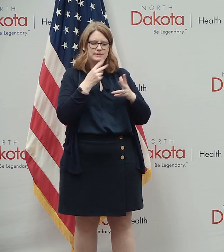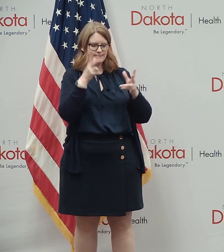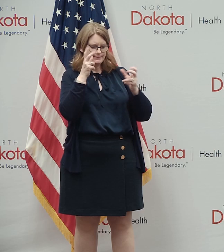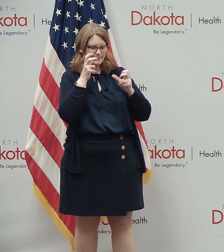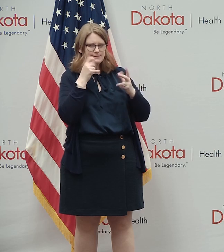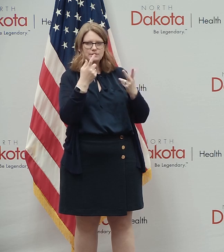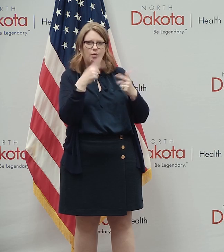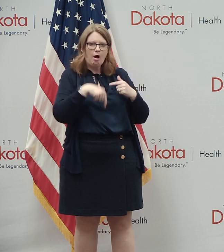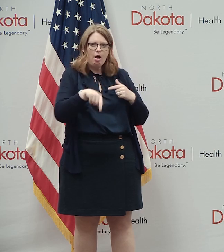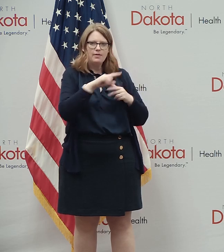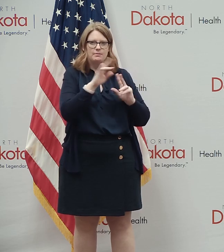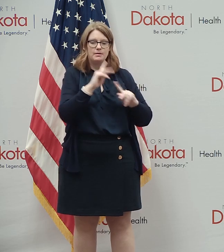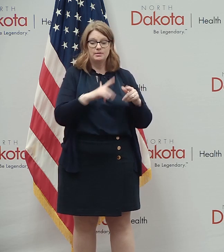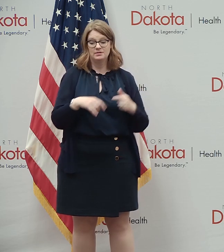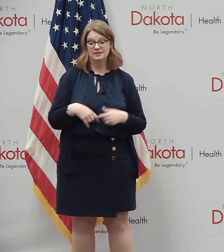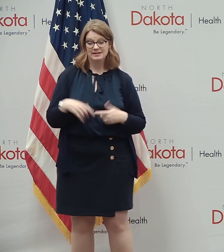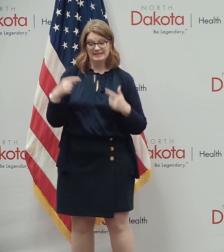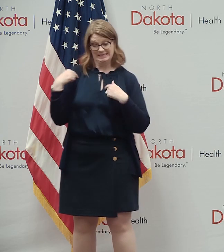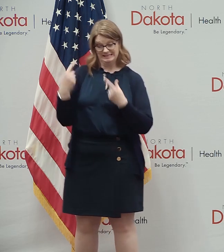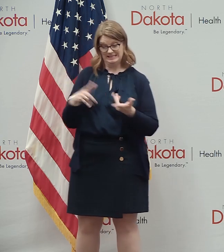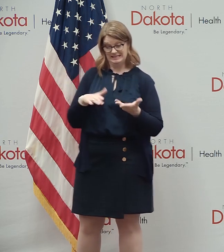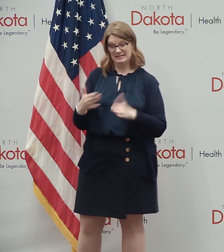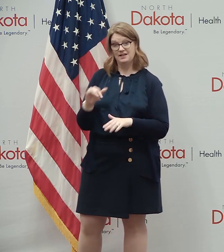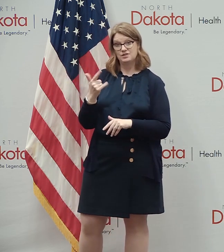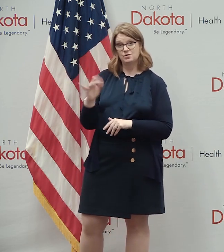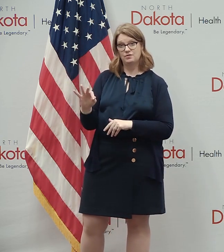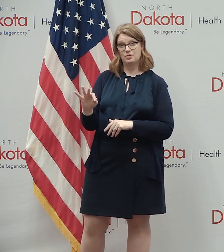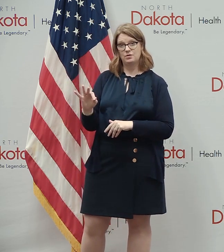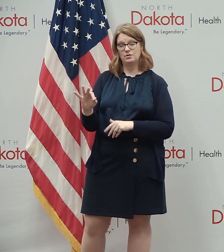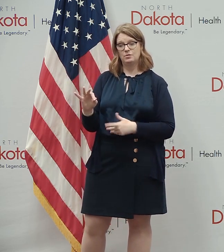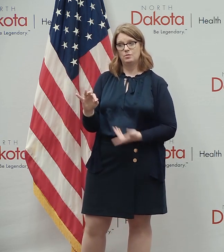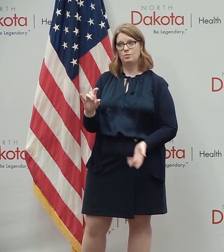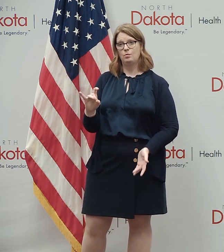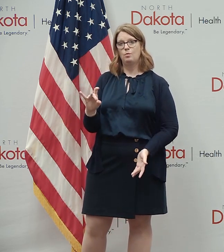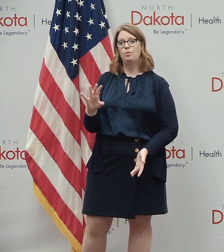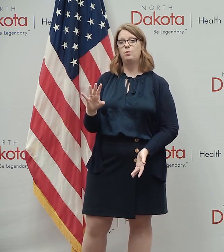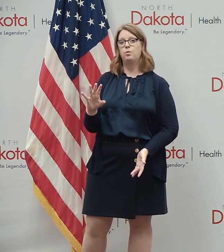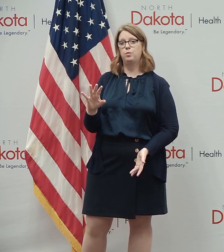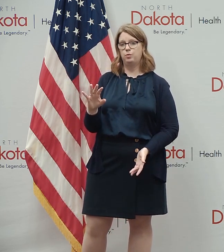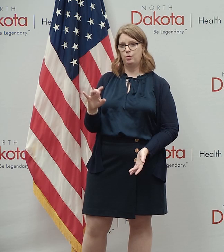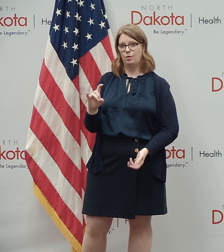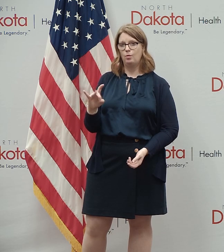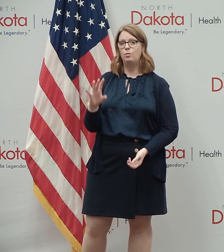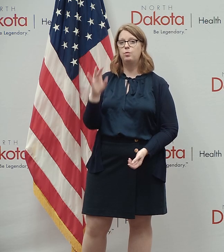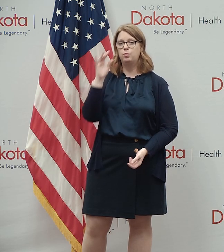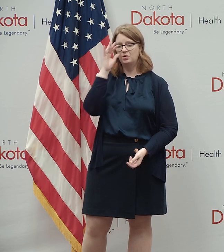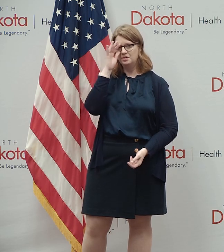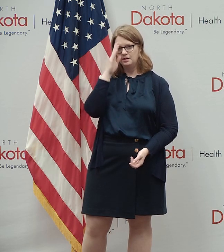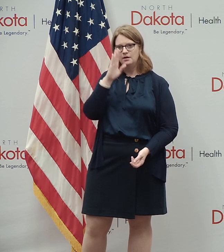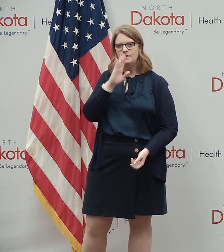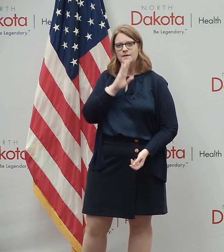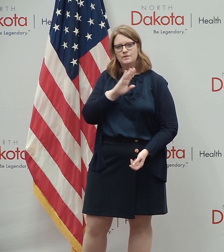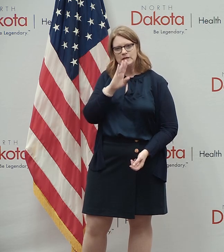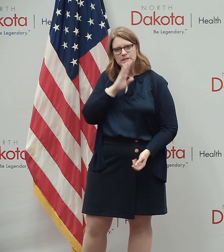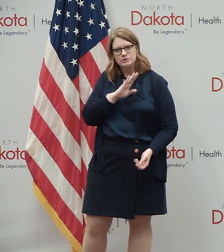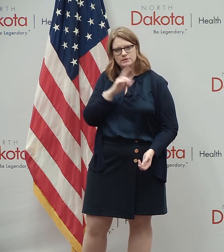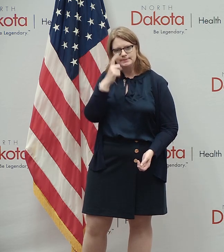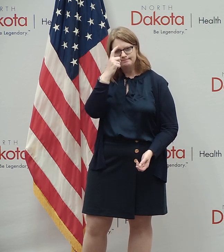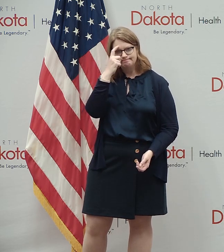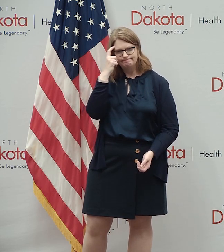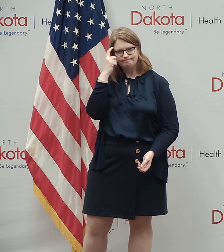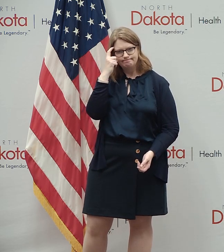death of George Floyd, historical scars and current frustrations, and perhaps for